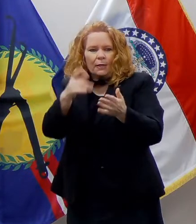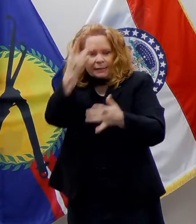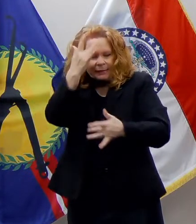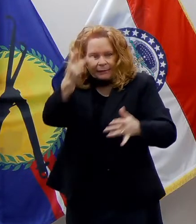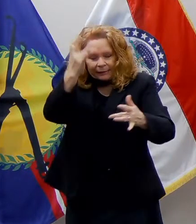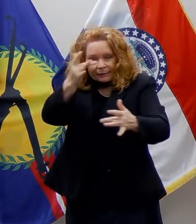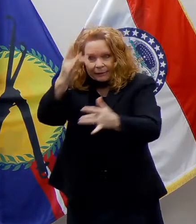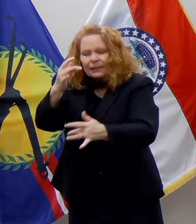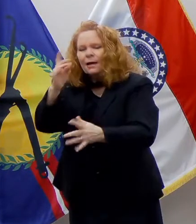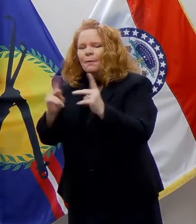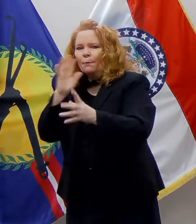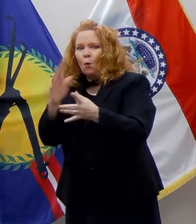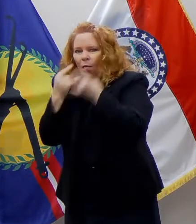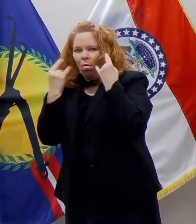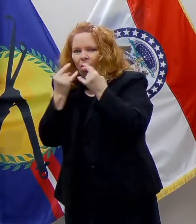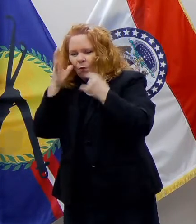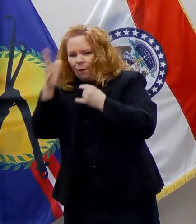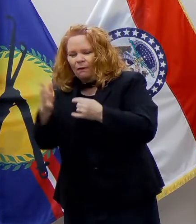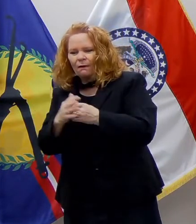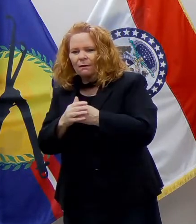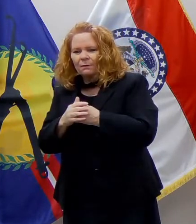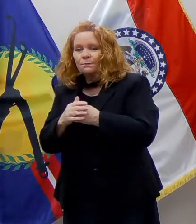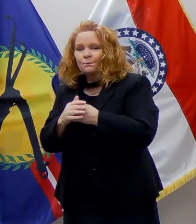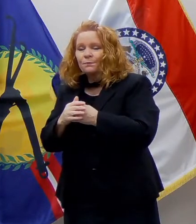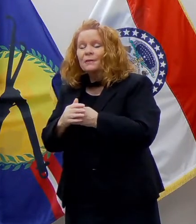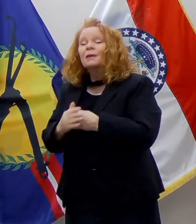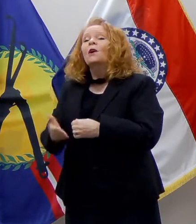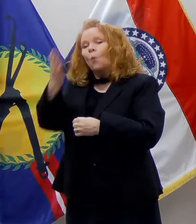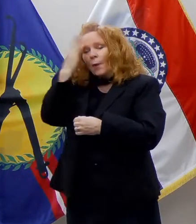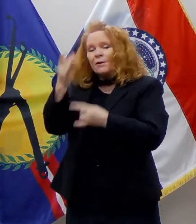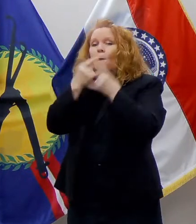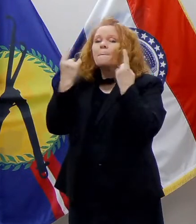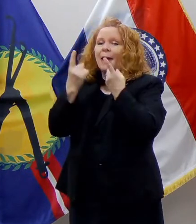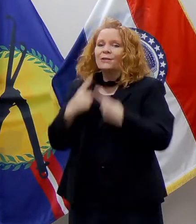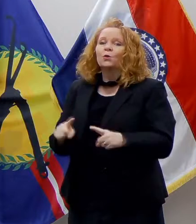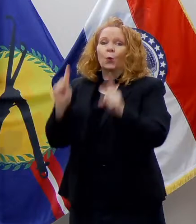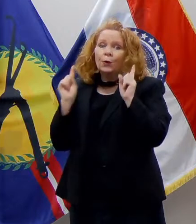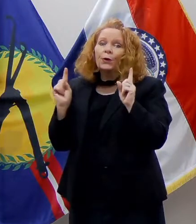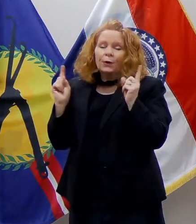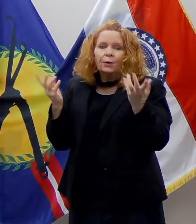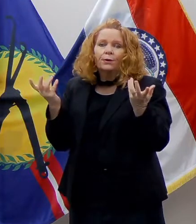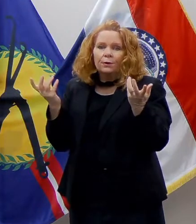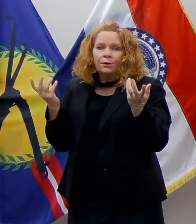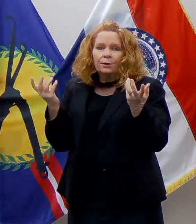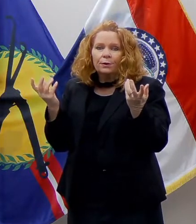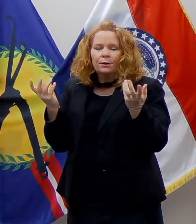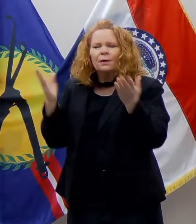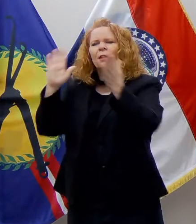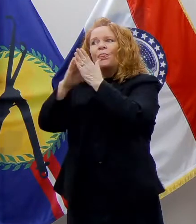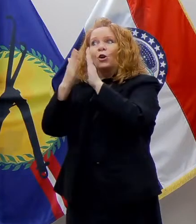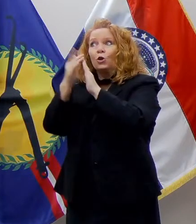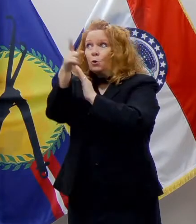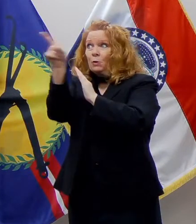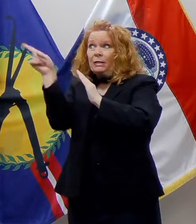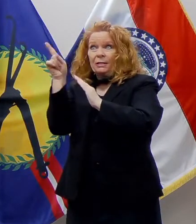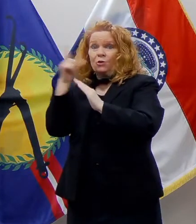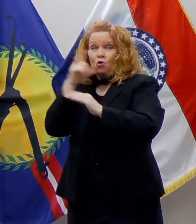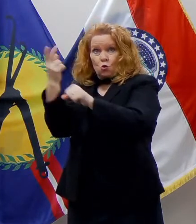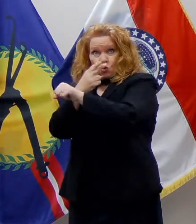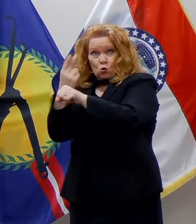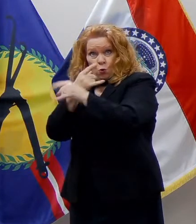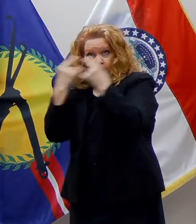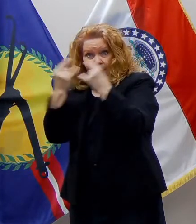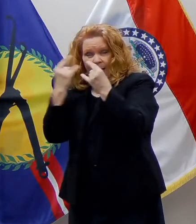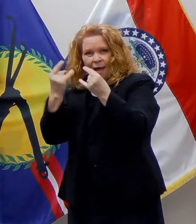to take an increasing toll. We also know that masks work, and that communities that have a higher mask usage see less spread